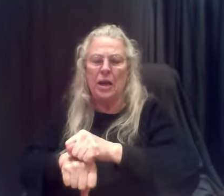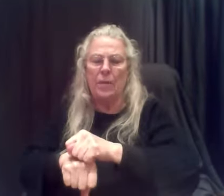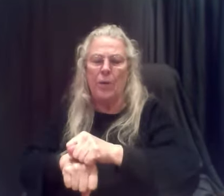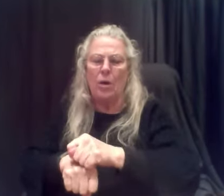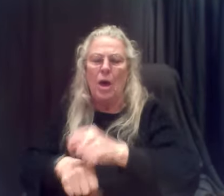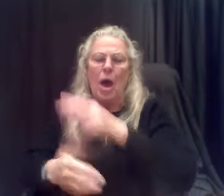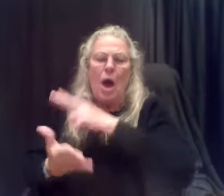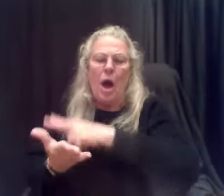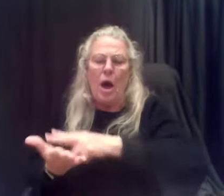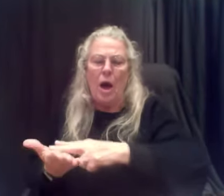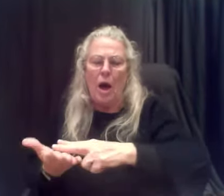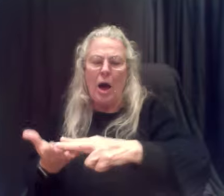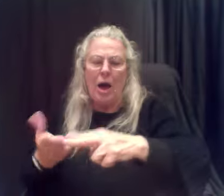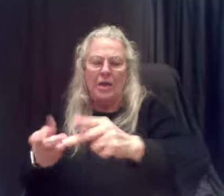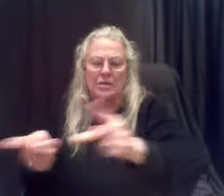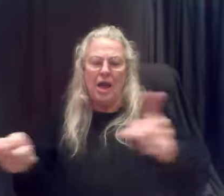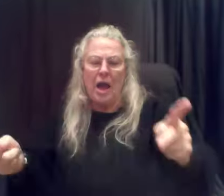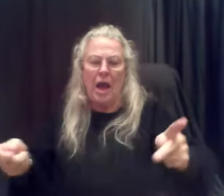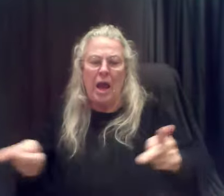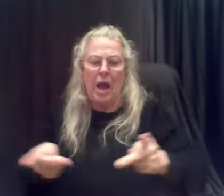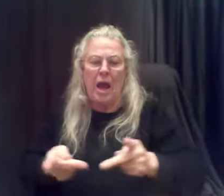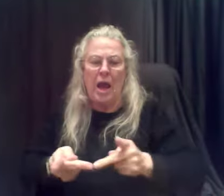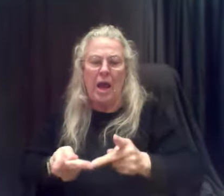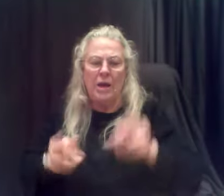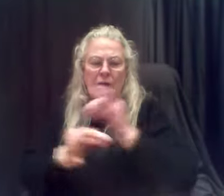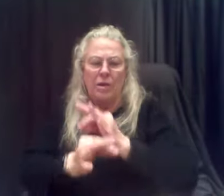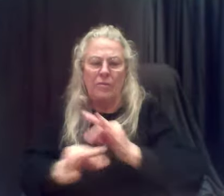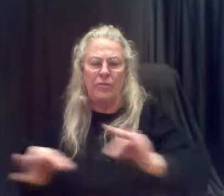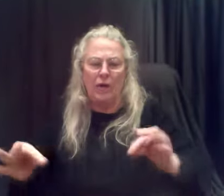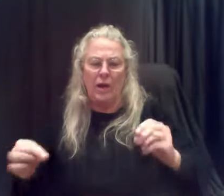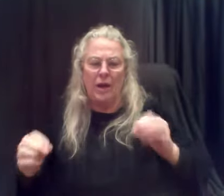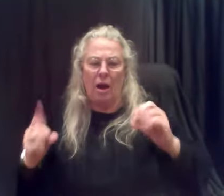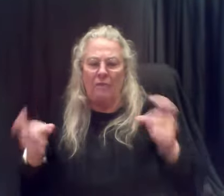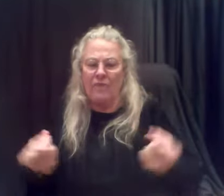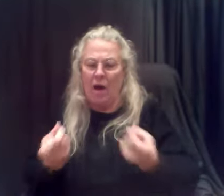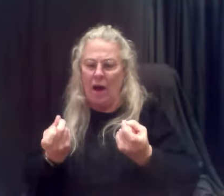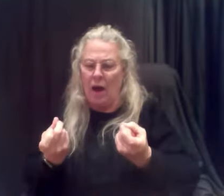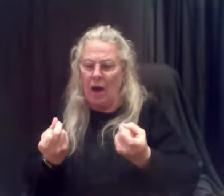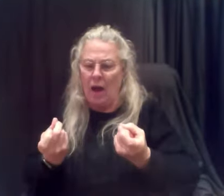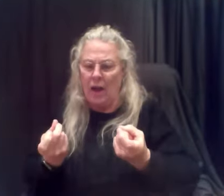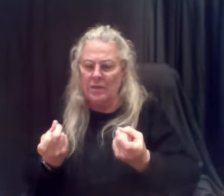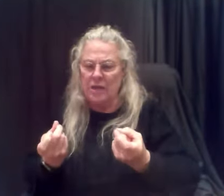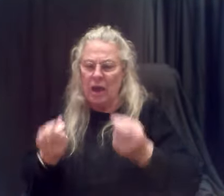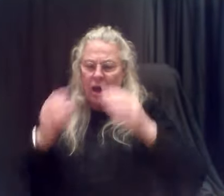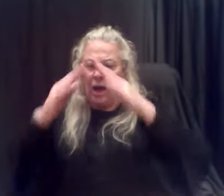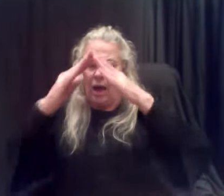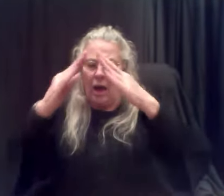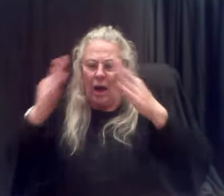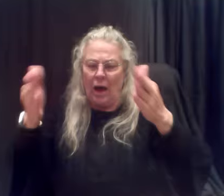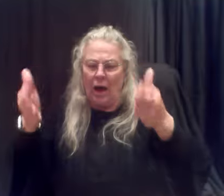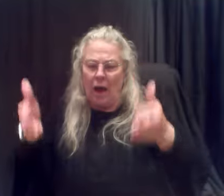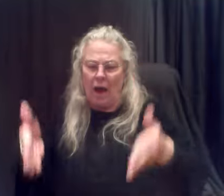temple, a sanctum free of vice, a